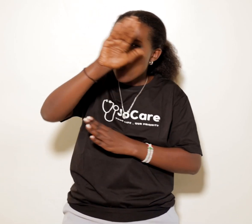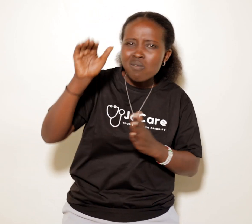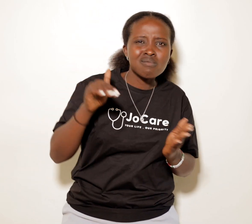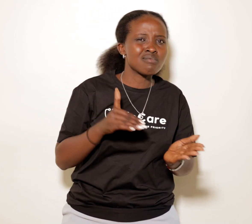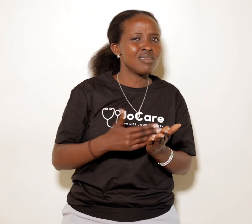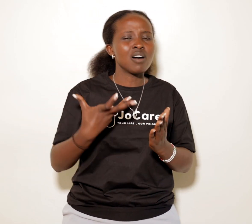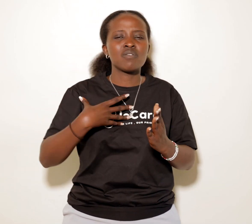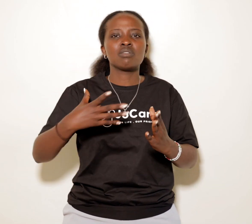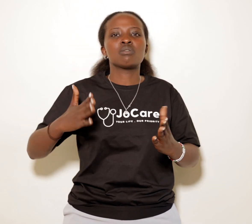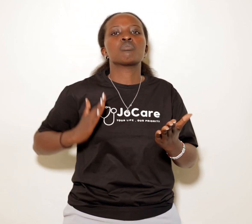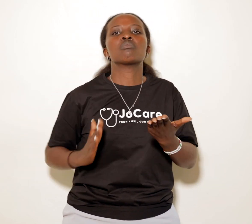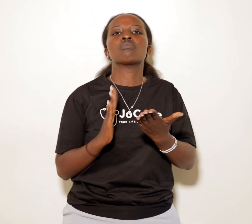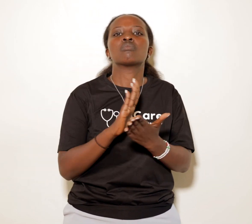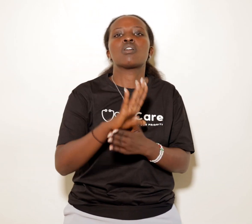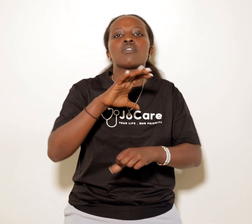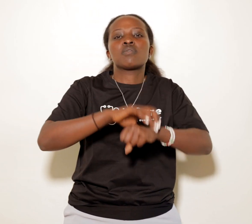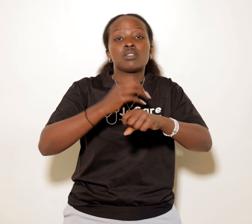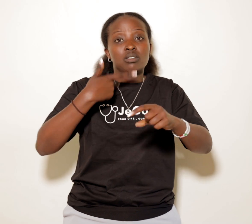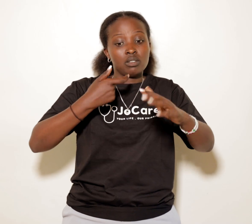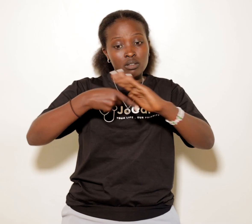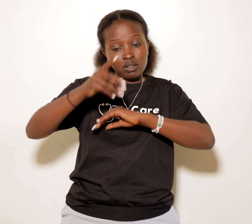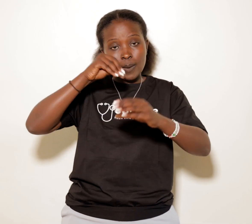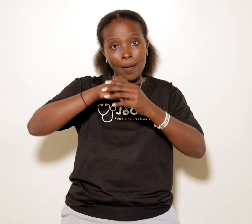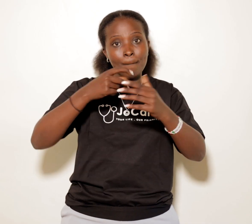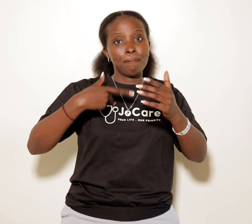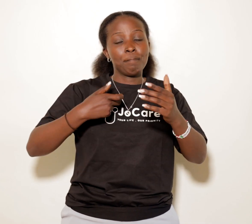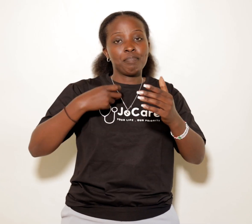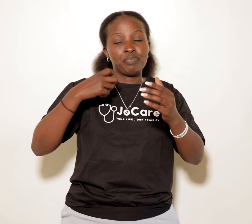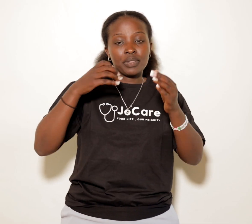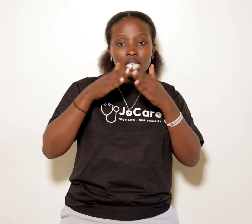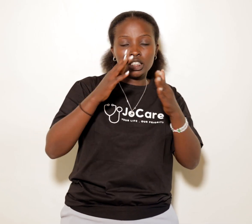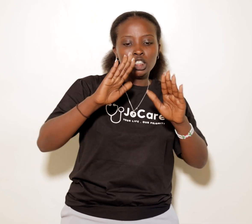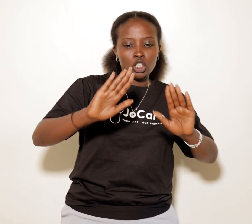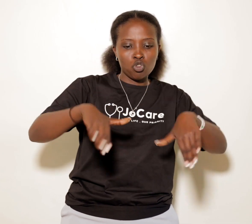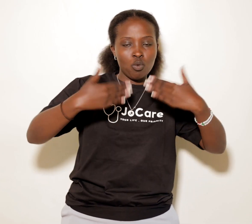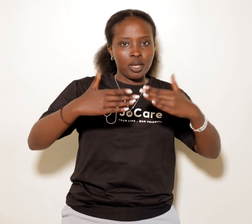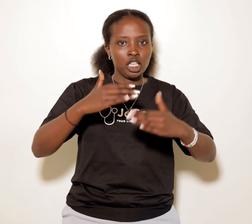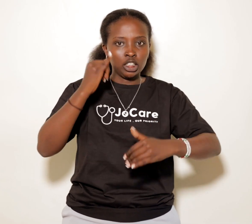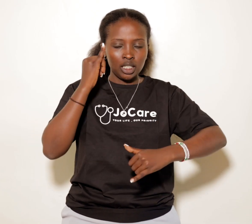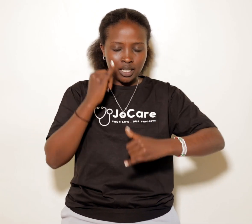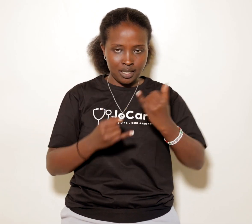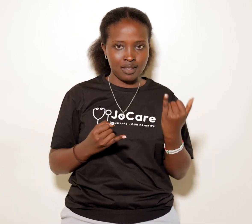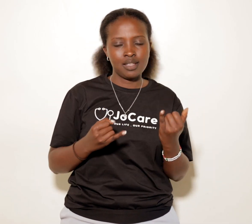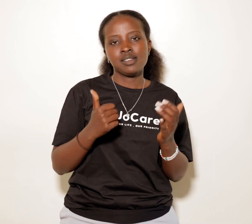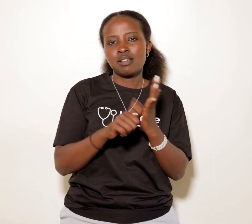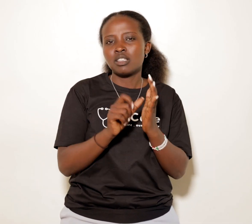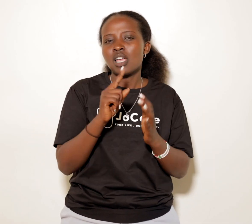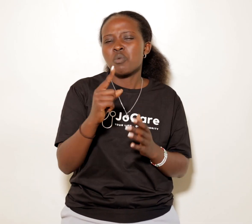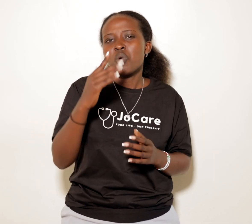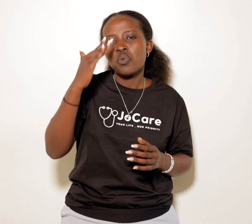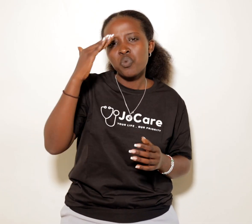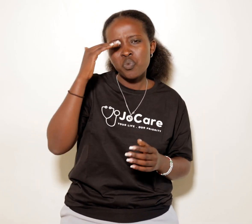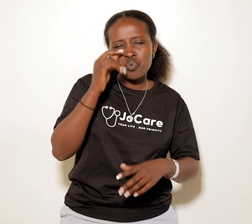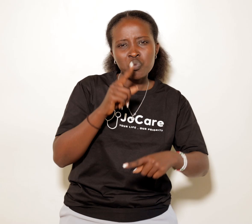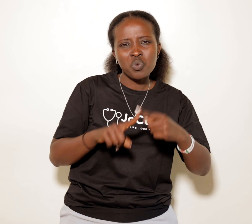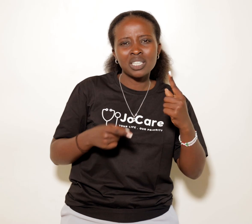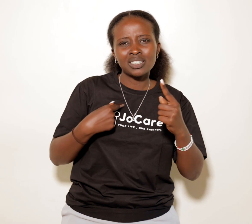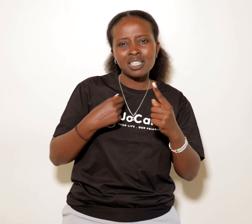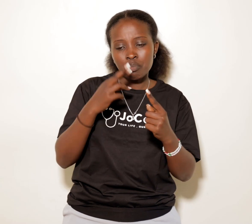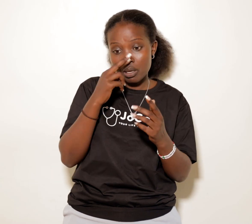the whole thing about the sexual education. The last two questions is about what is resources